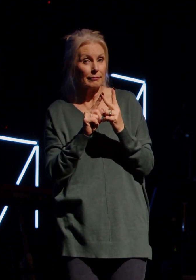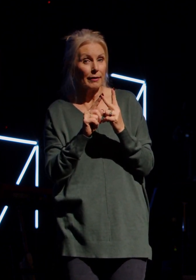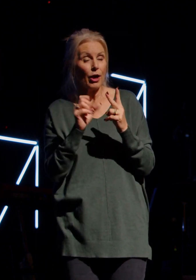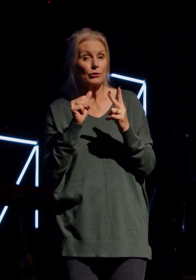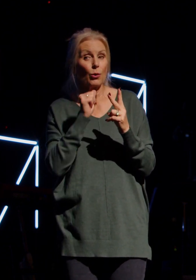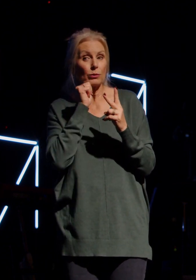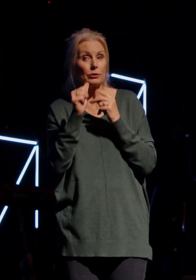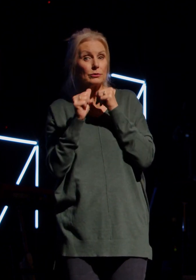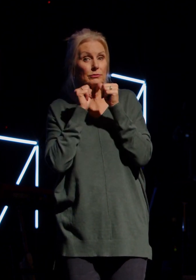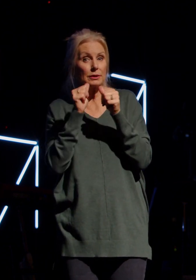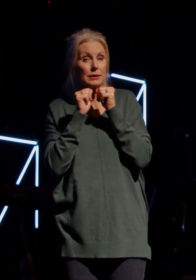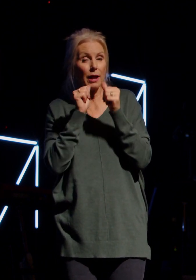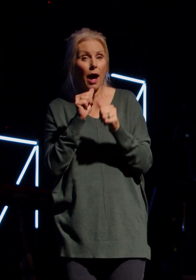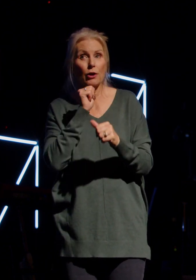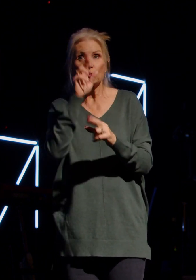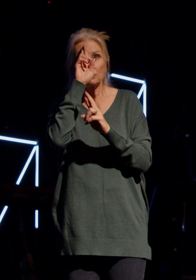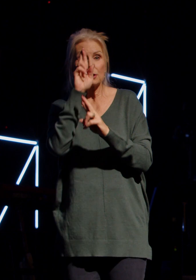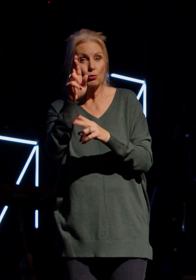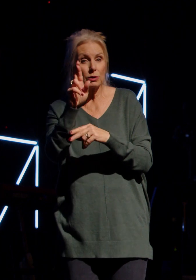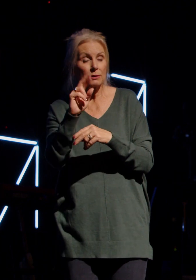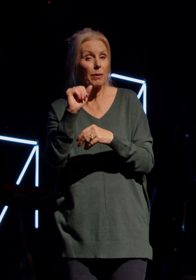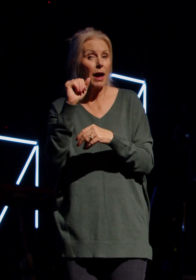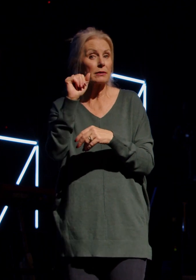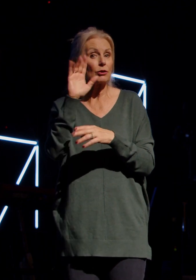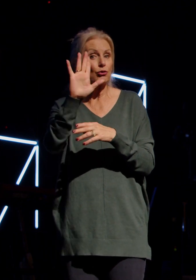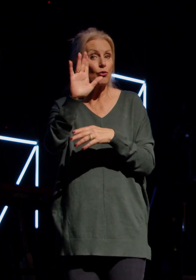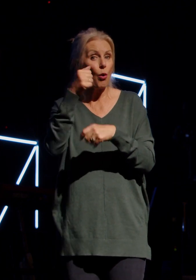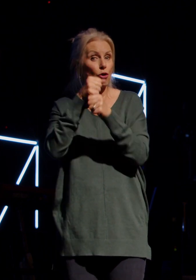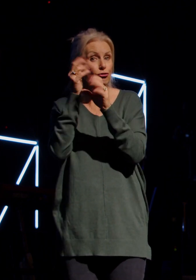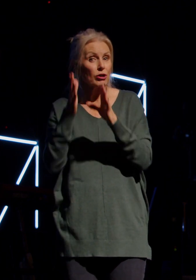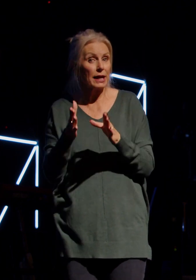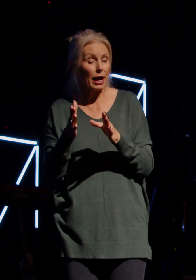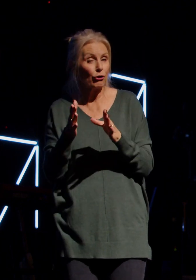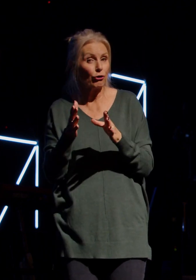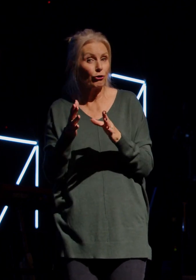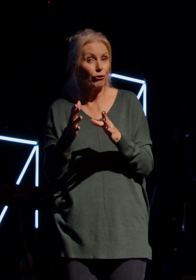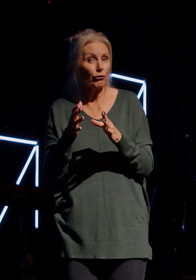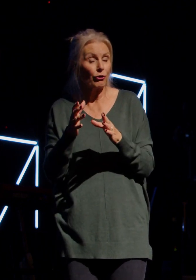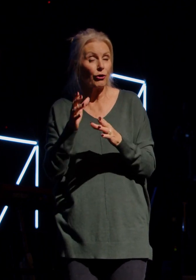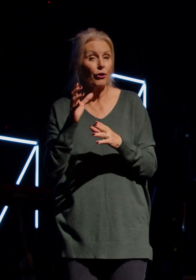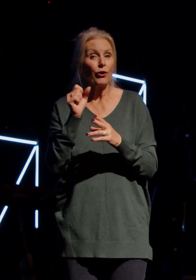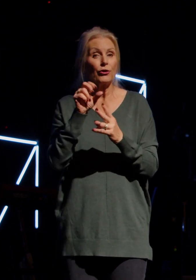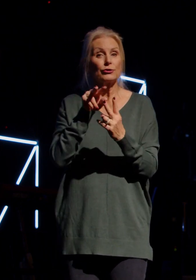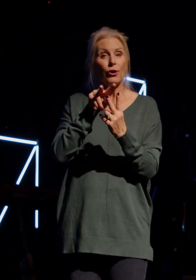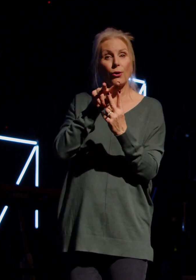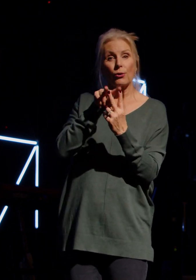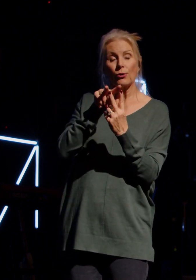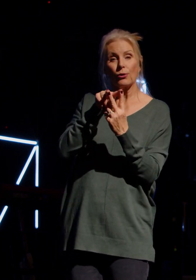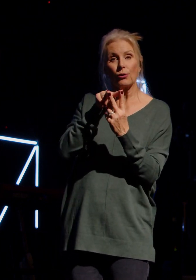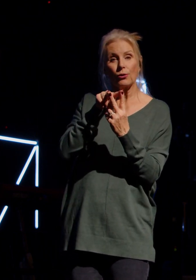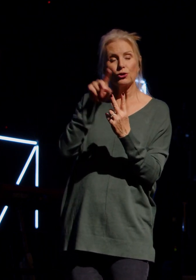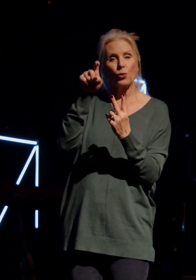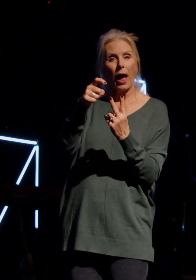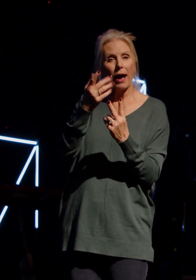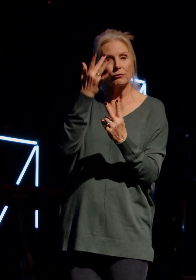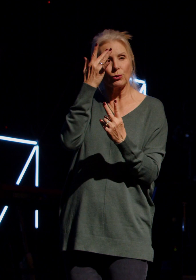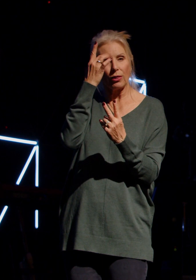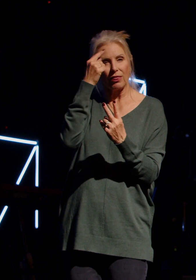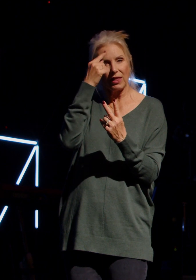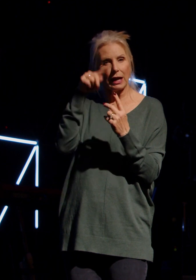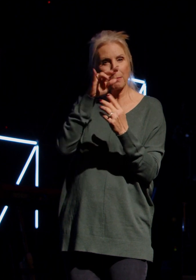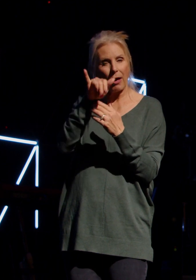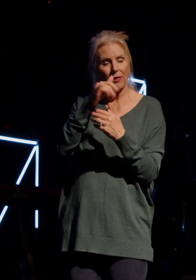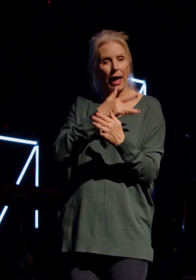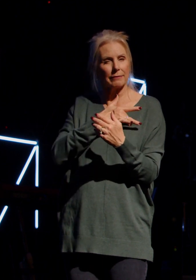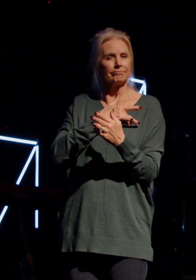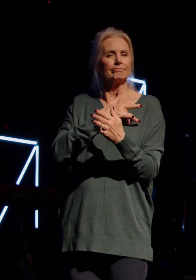you disrespect the truth of who your Creator is. It has to settle in our hearts. Now, Jesus